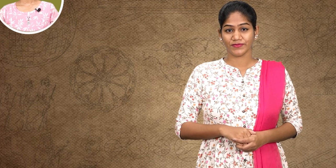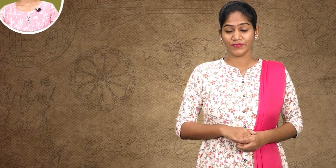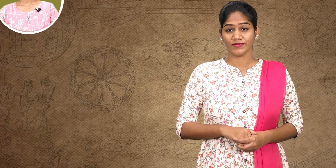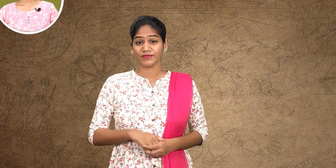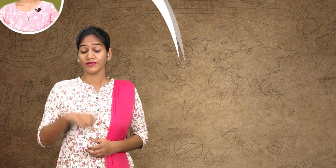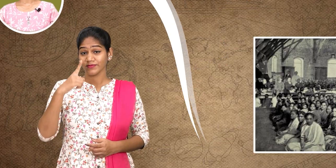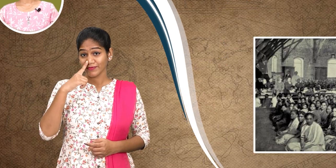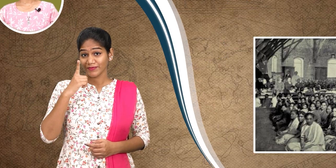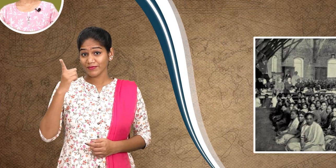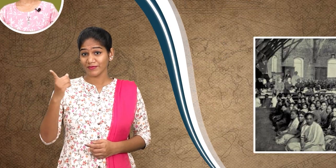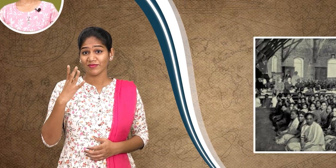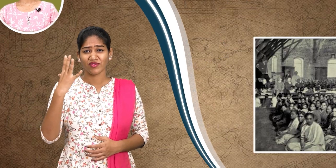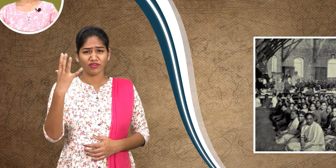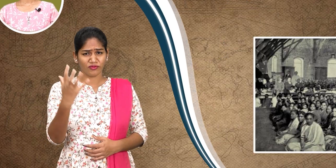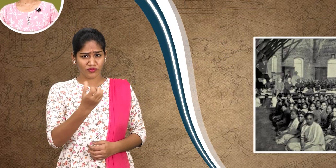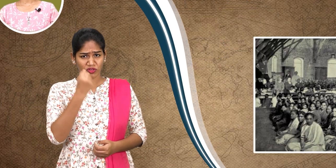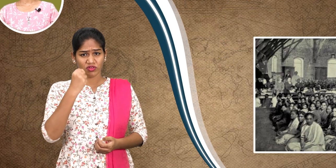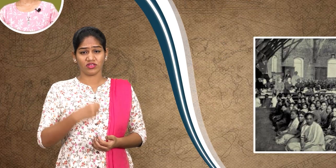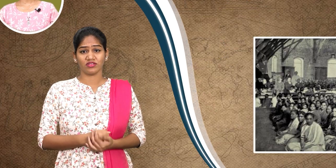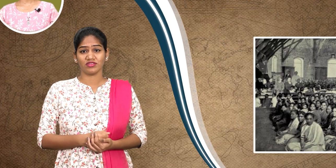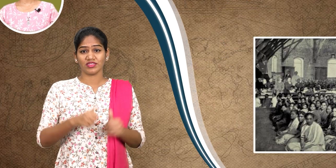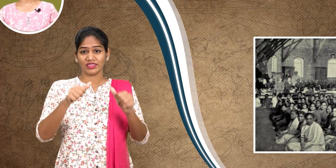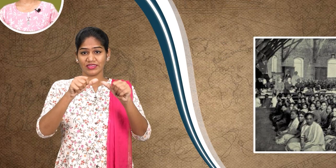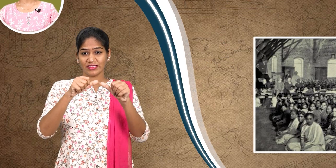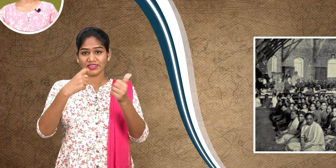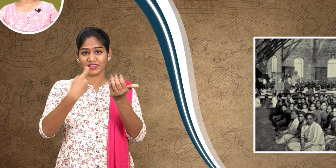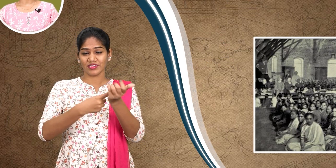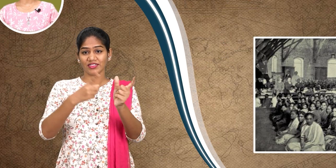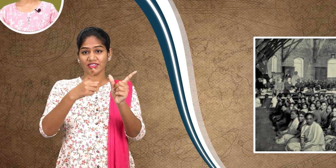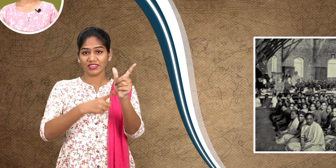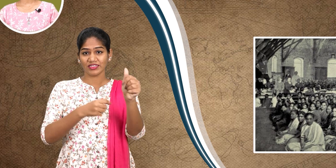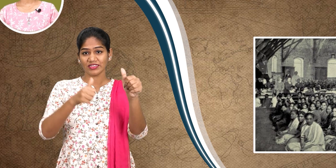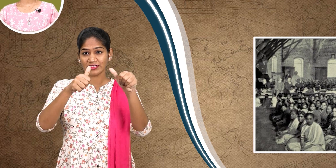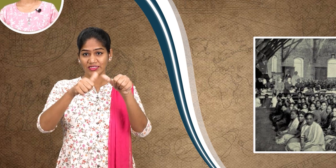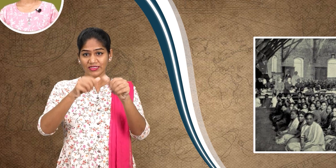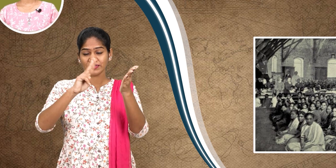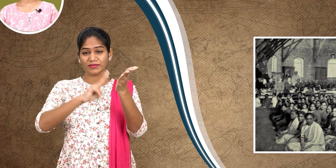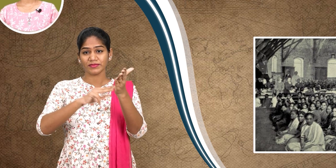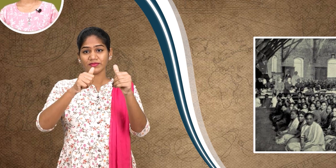She founded the Arya Mahila Sabha